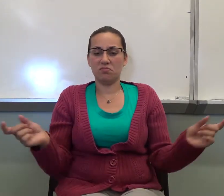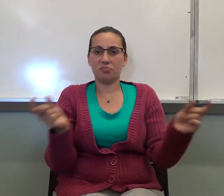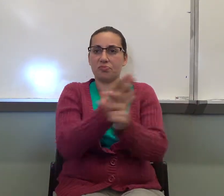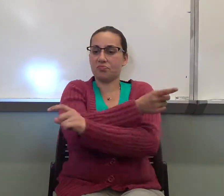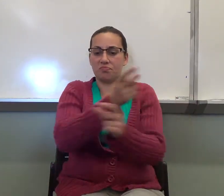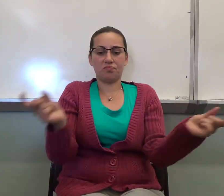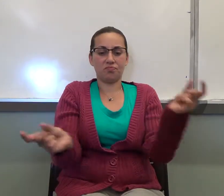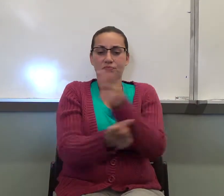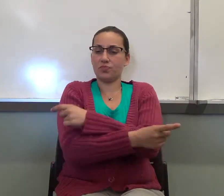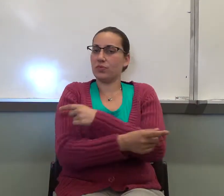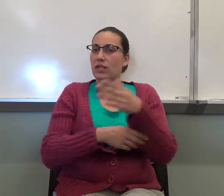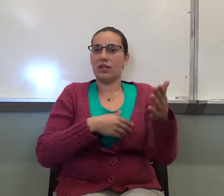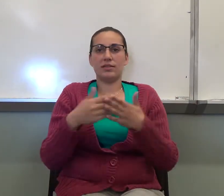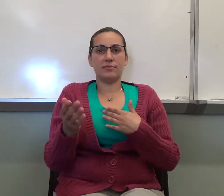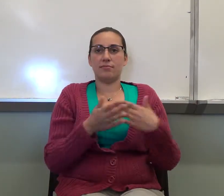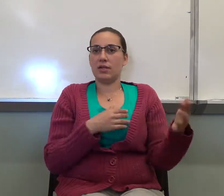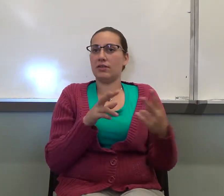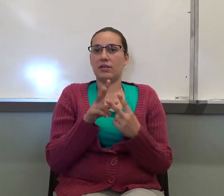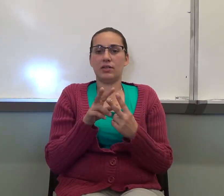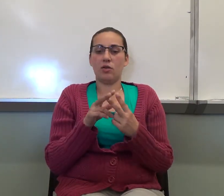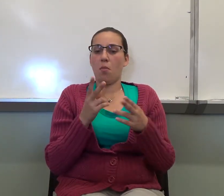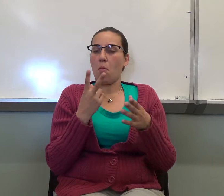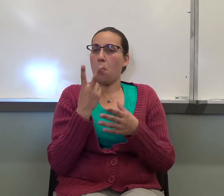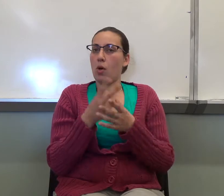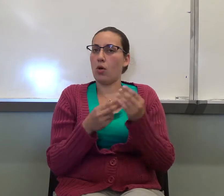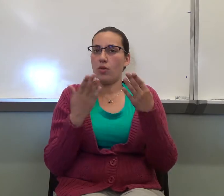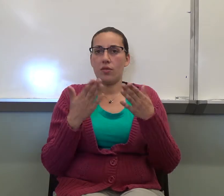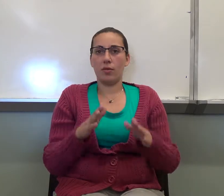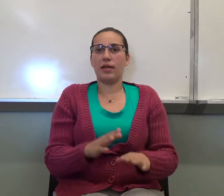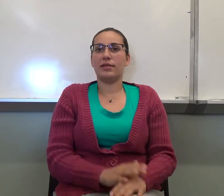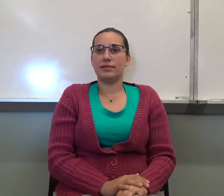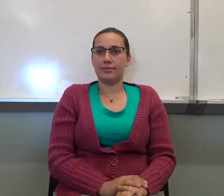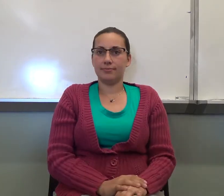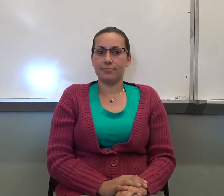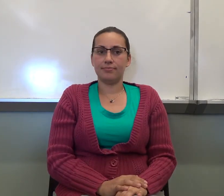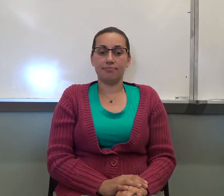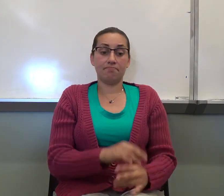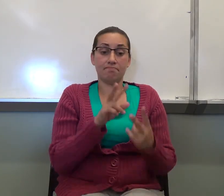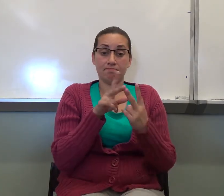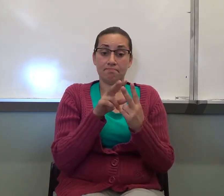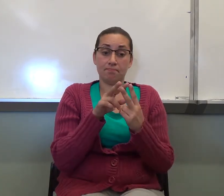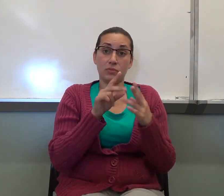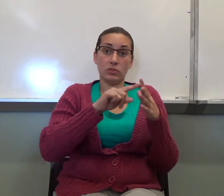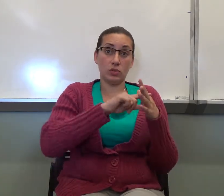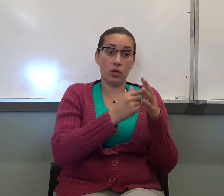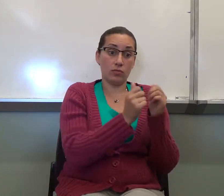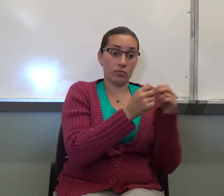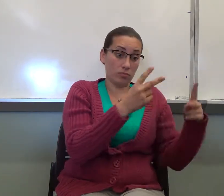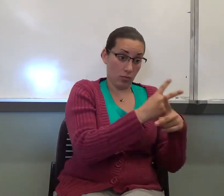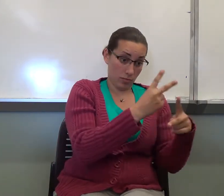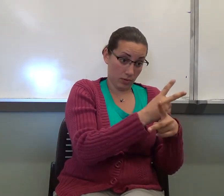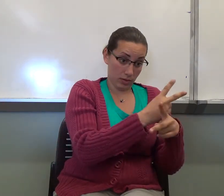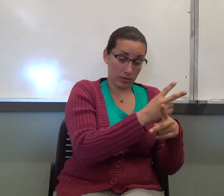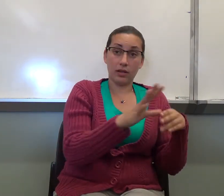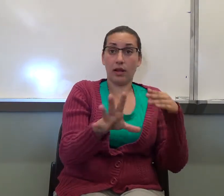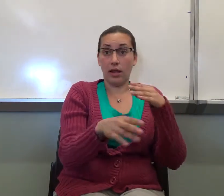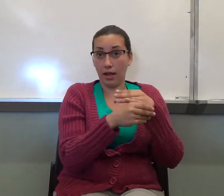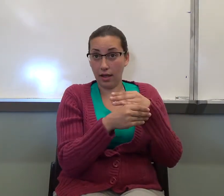And it goes both ways, by the way. You can either start with a product and go over here to a sum of two things,